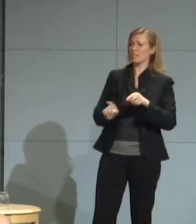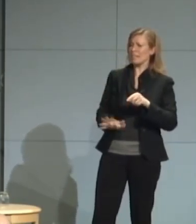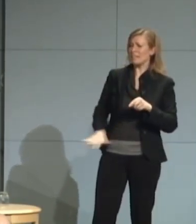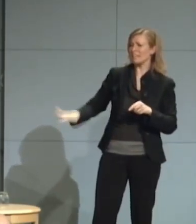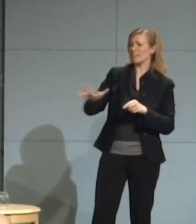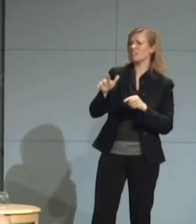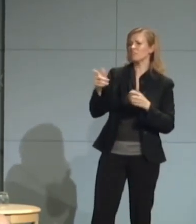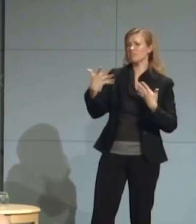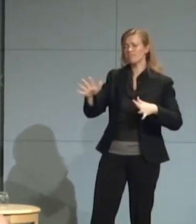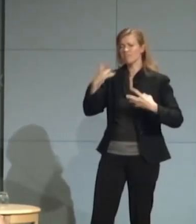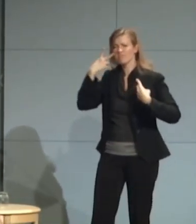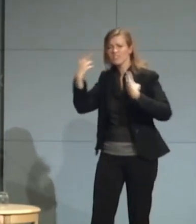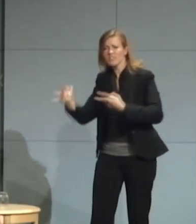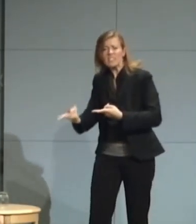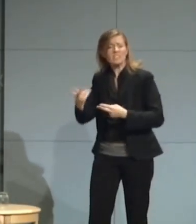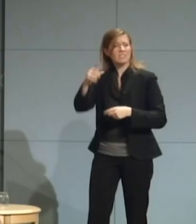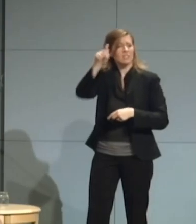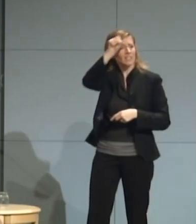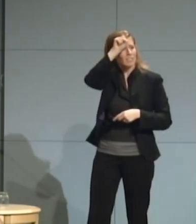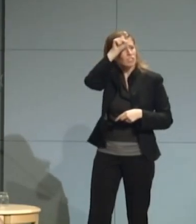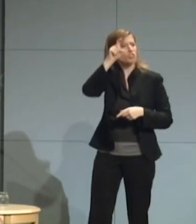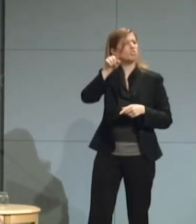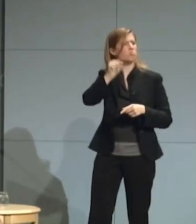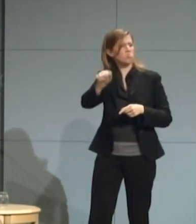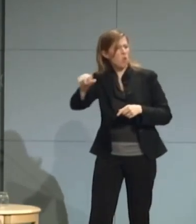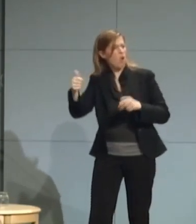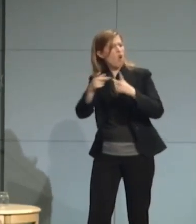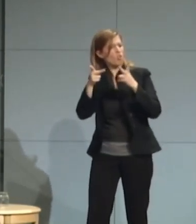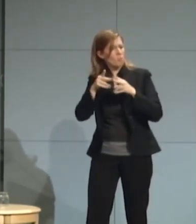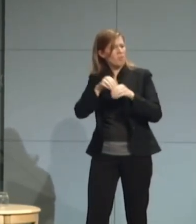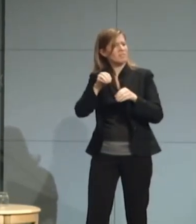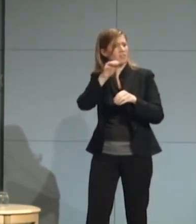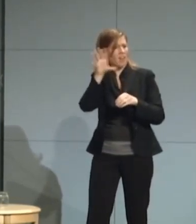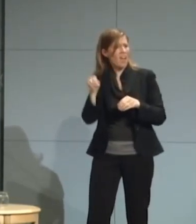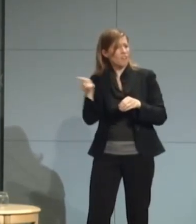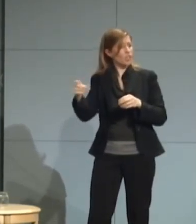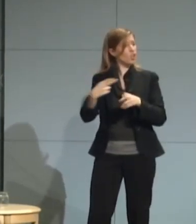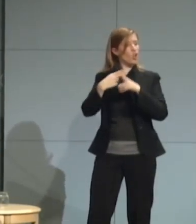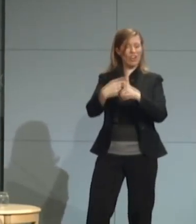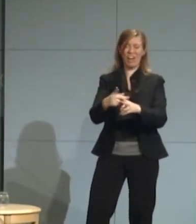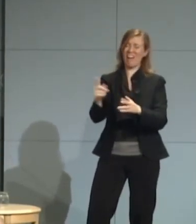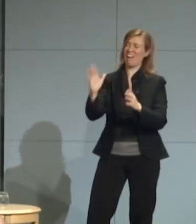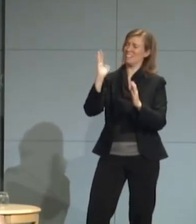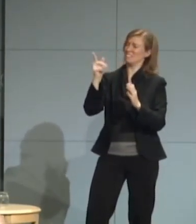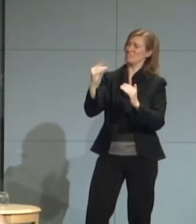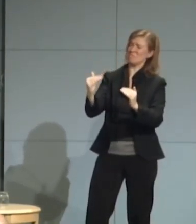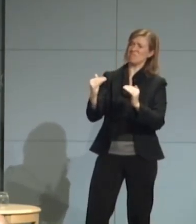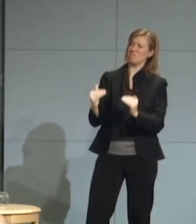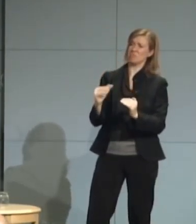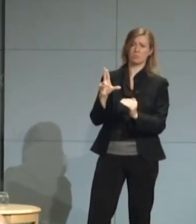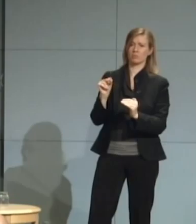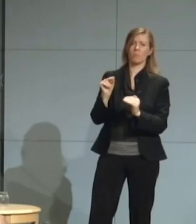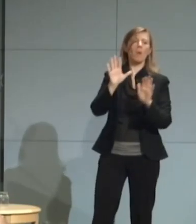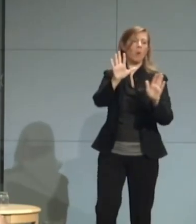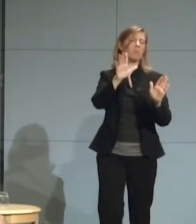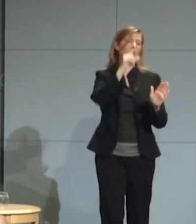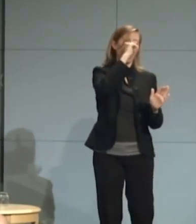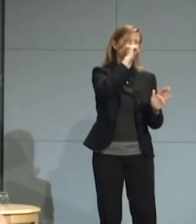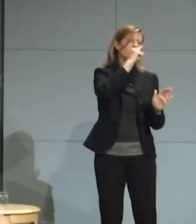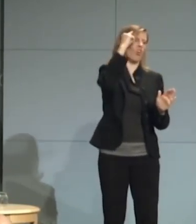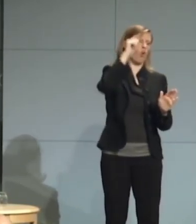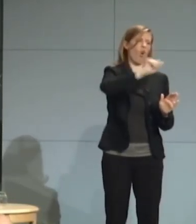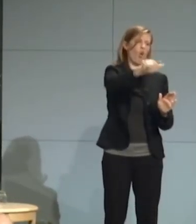you're treating people as inferiors, you're thereby forcing the mindset on people that explains why